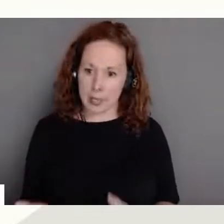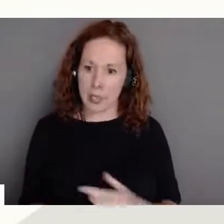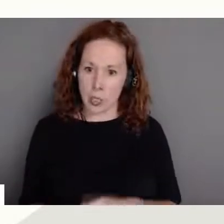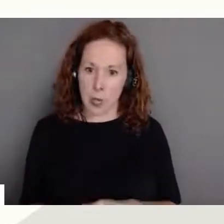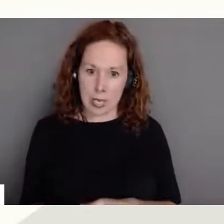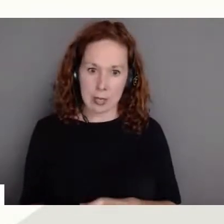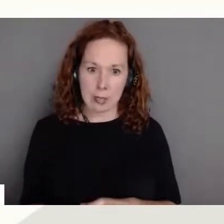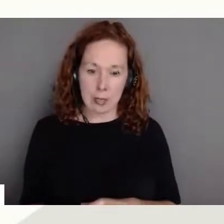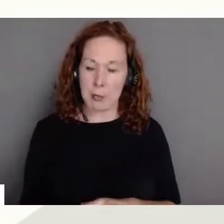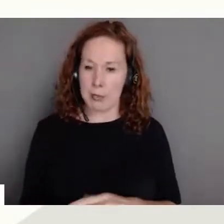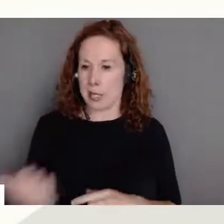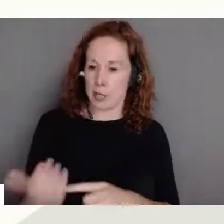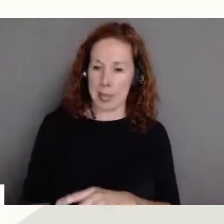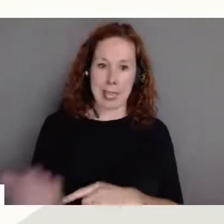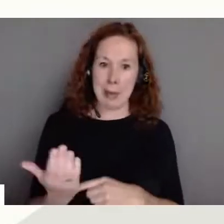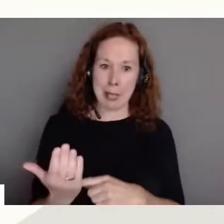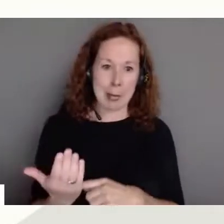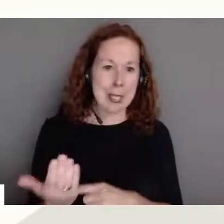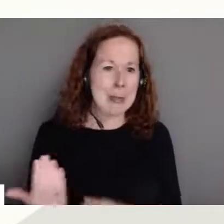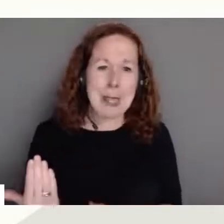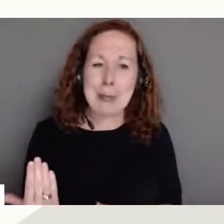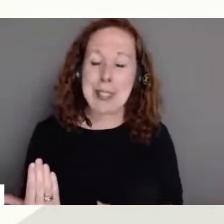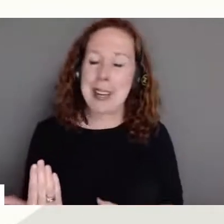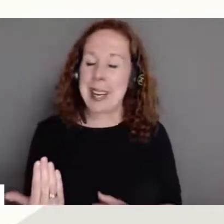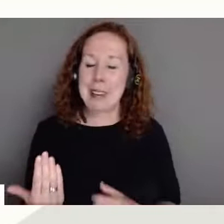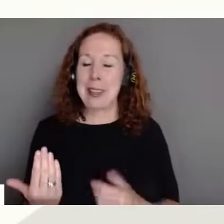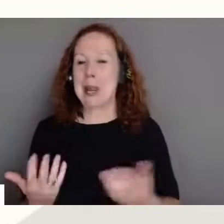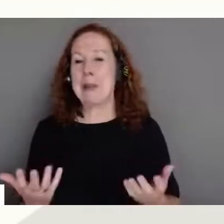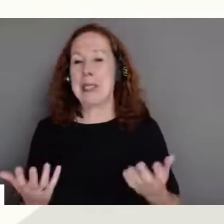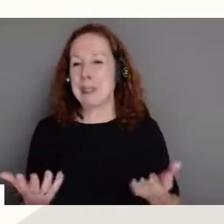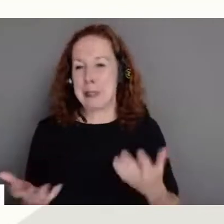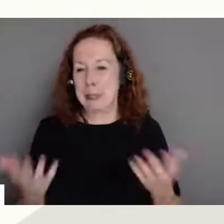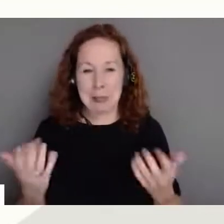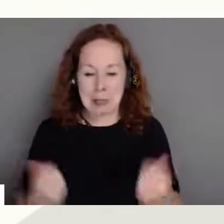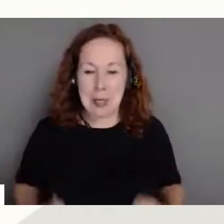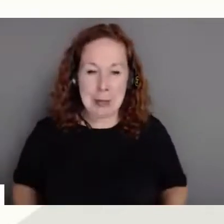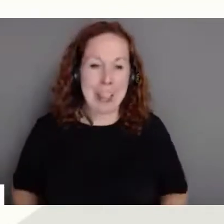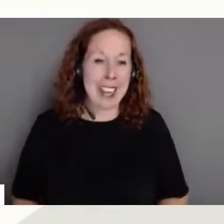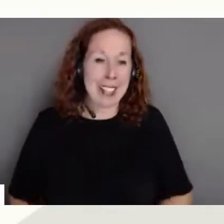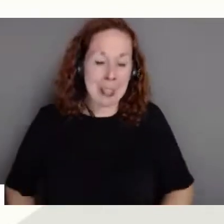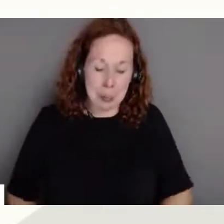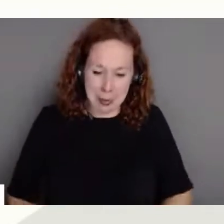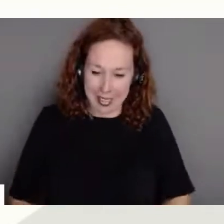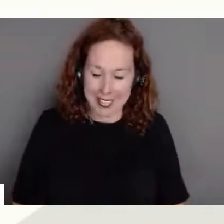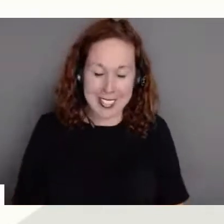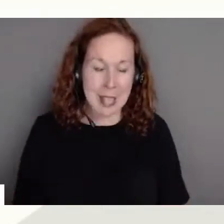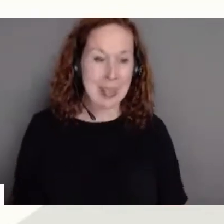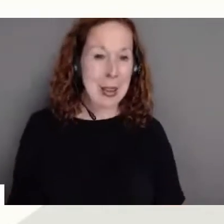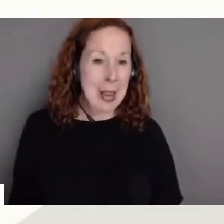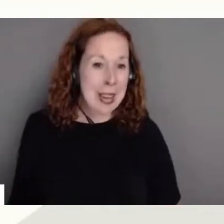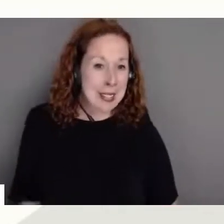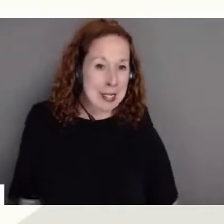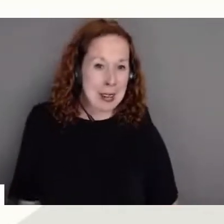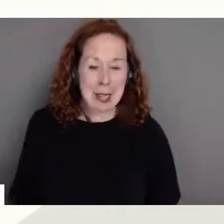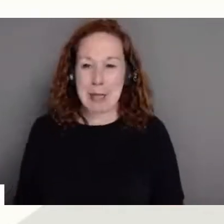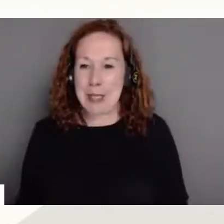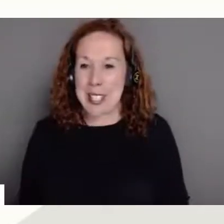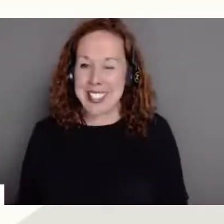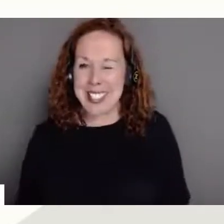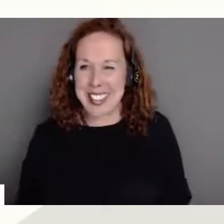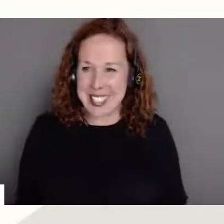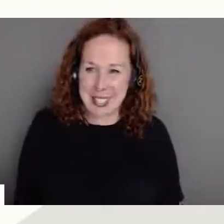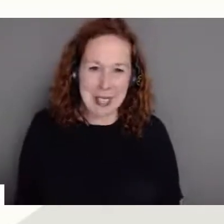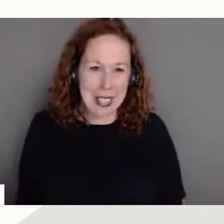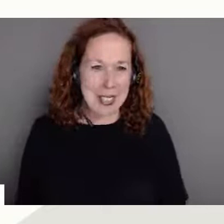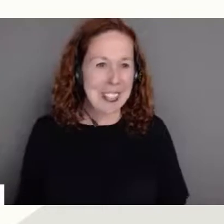got asked to do it. Here's my Hmm. email coming to me. I have a Hmm. habit of using my hands here. I'll put my hands down as I I talk. I'm love giving